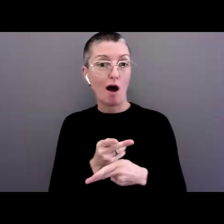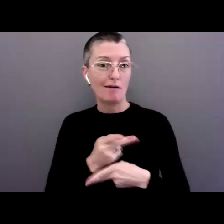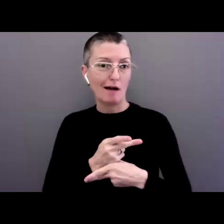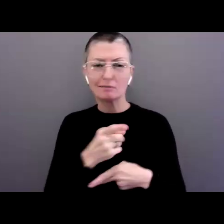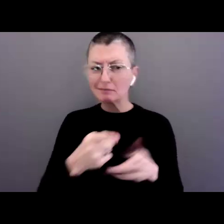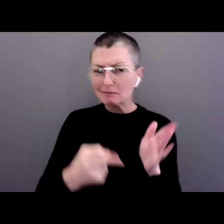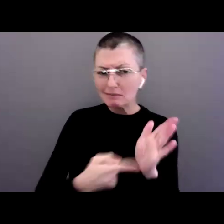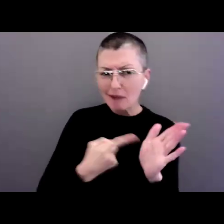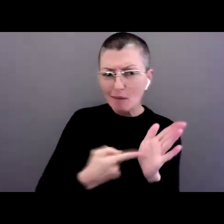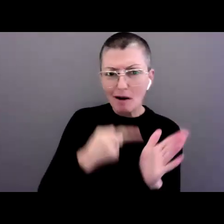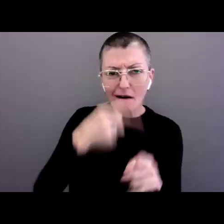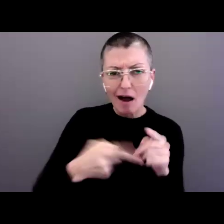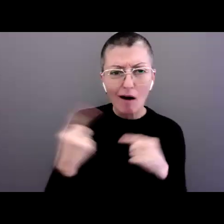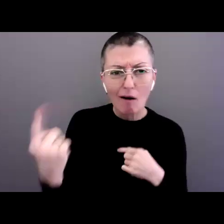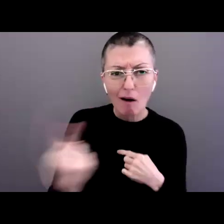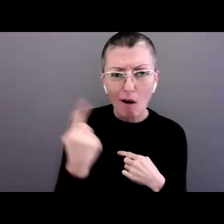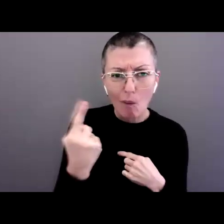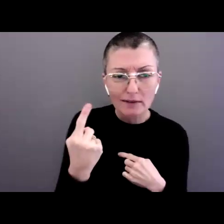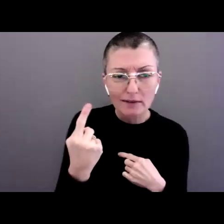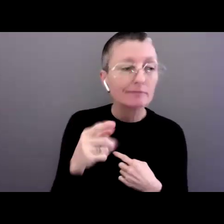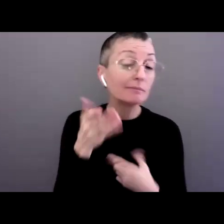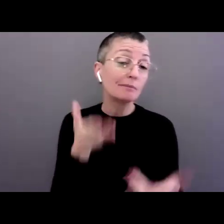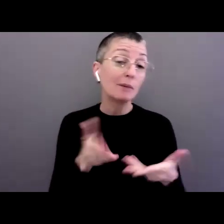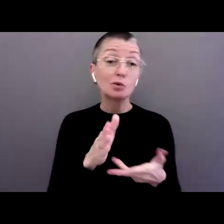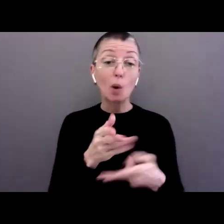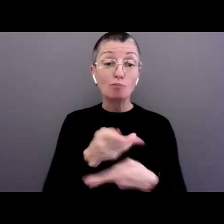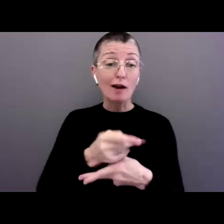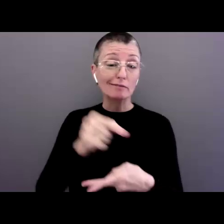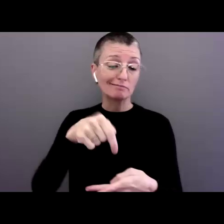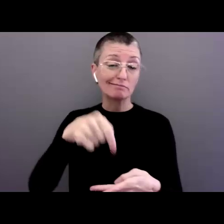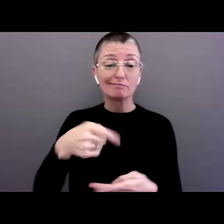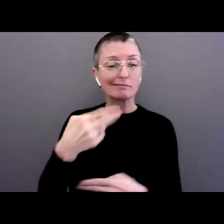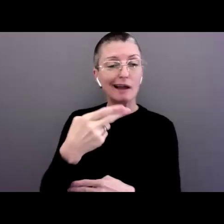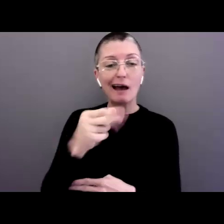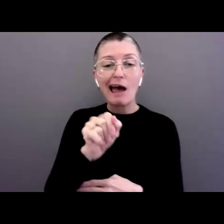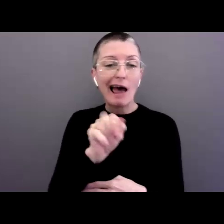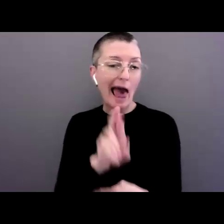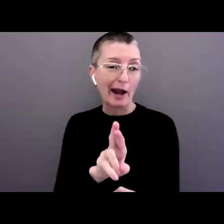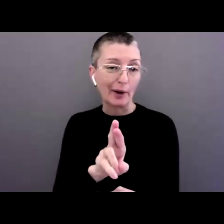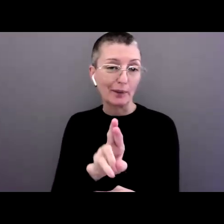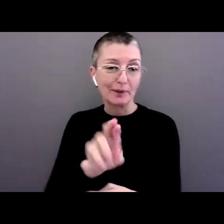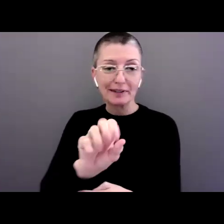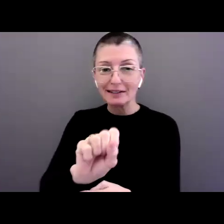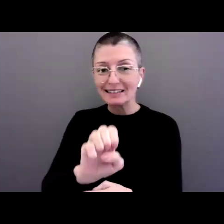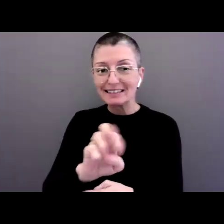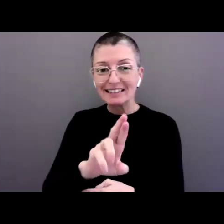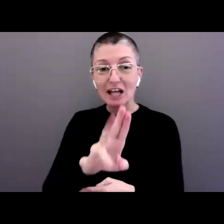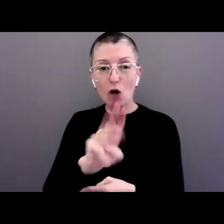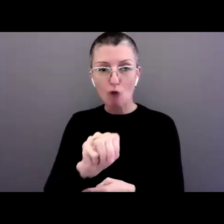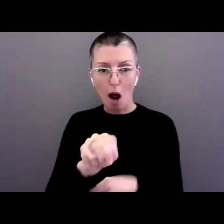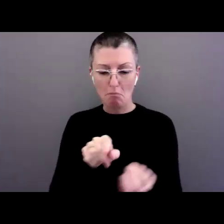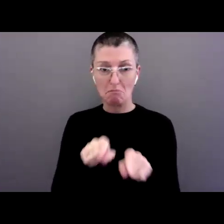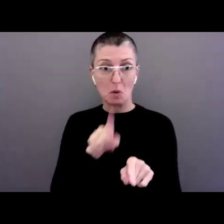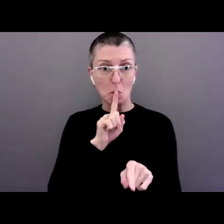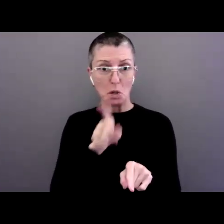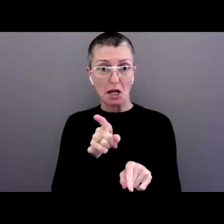do that because you may have a product like, let's say, hair serum, right? Okay, we're not going to see a difference in 5